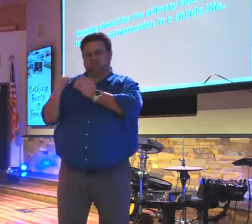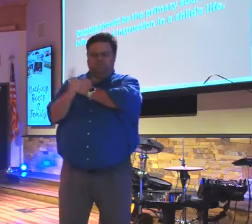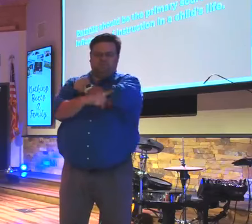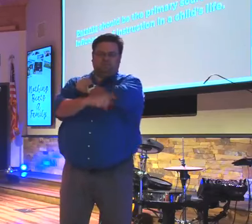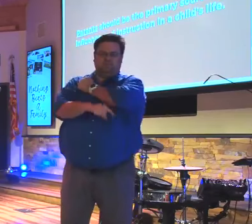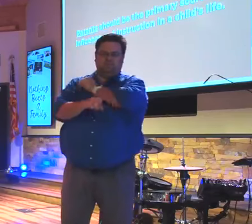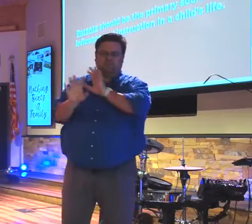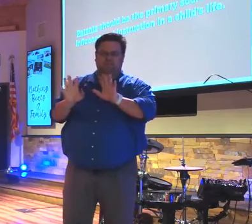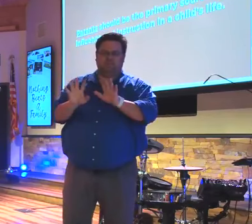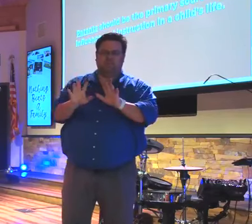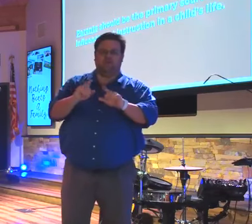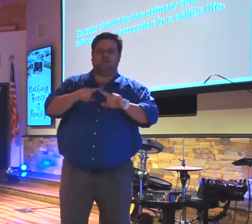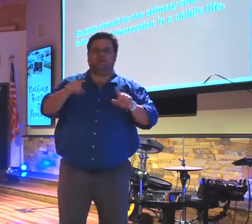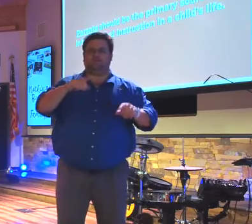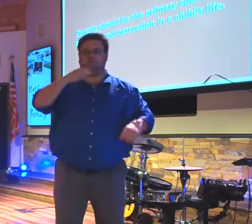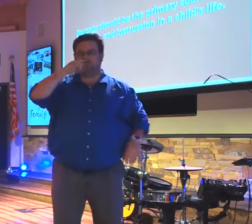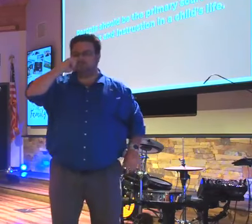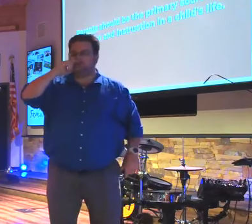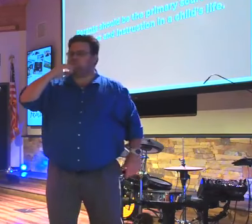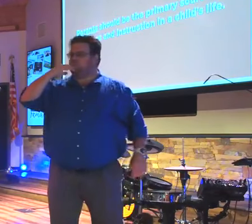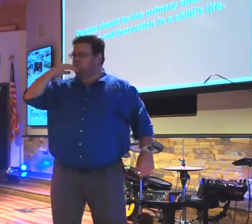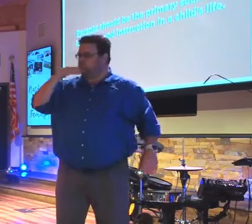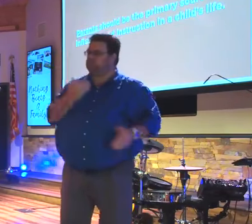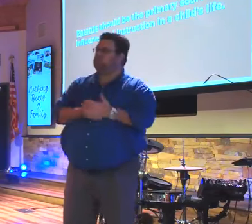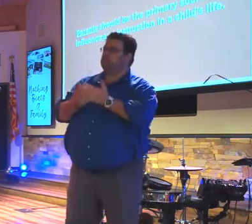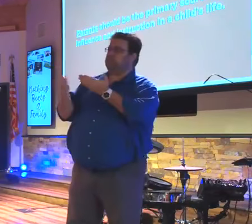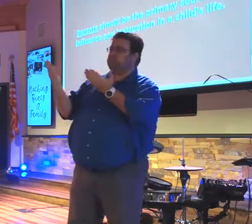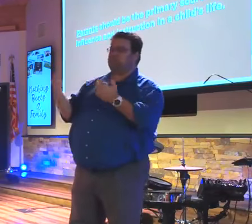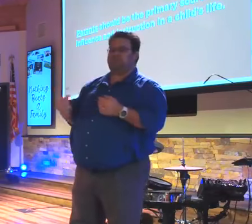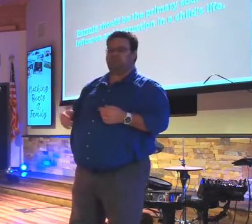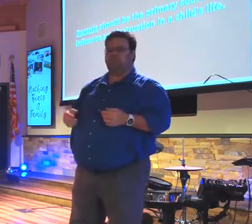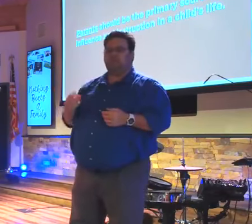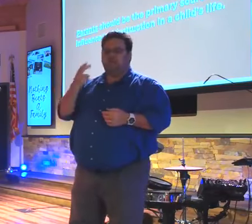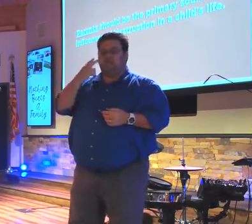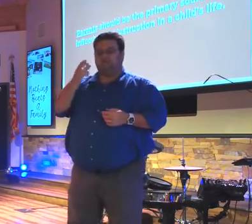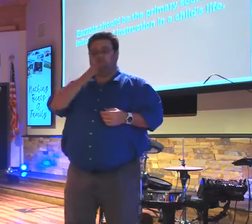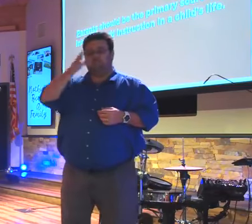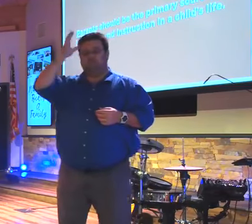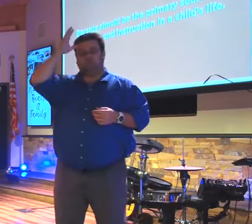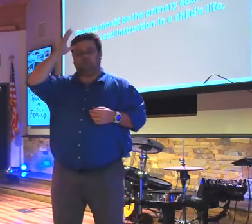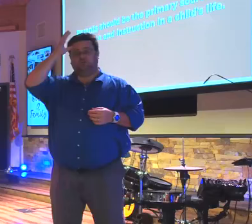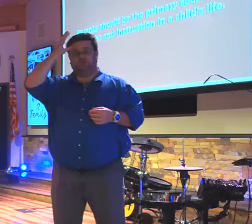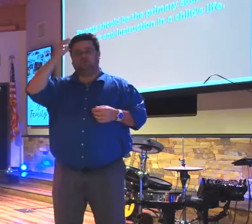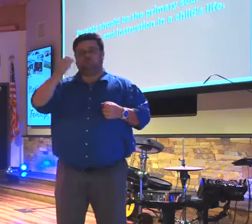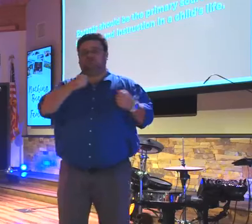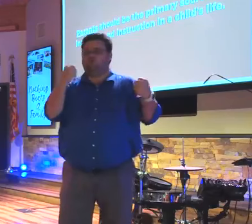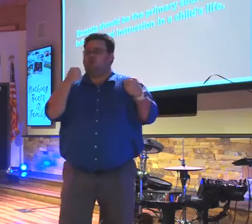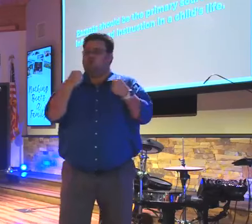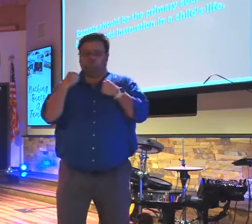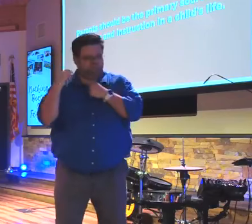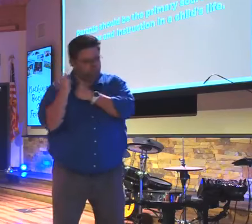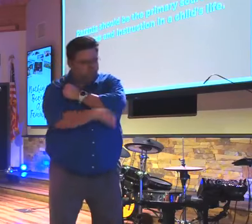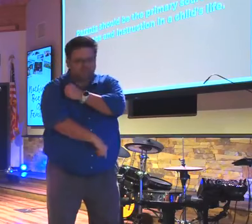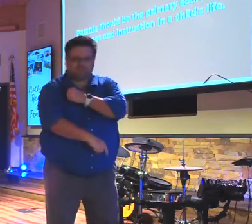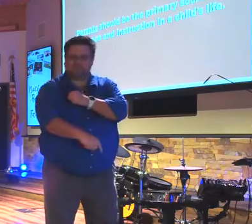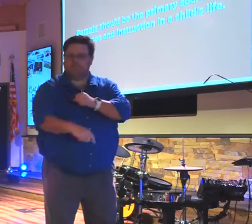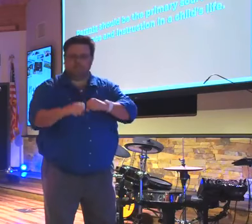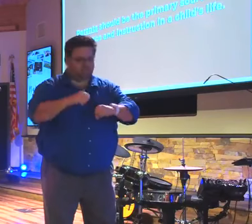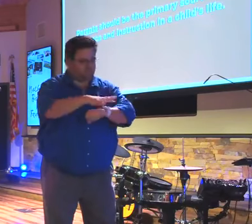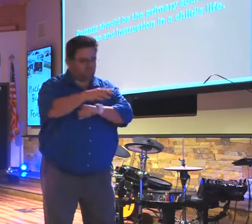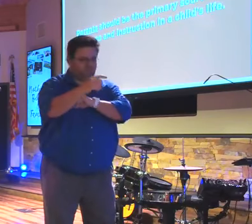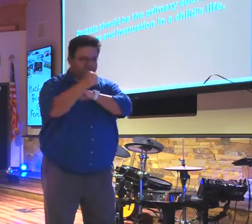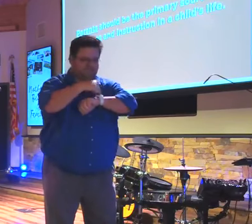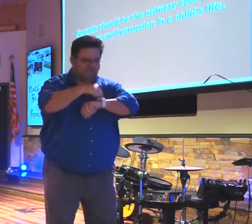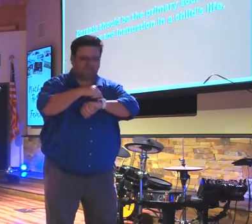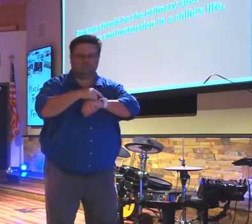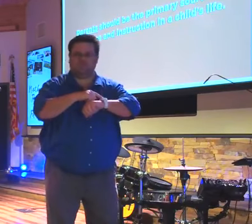correction, but their kids turned out great. I've seen parents who were very strong in correction. They corrected, they had influence, they spent